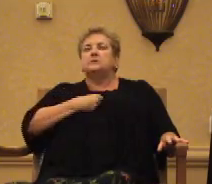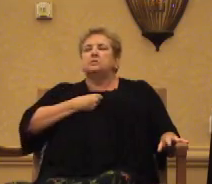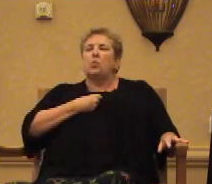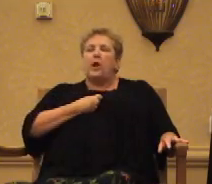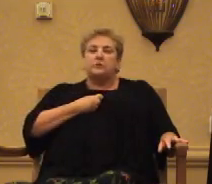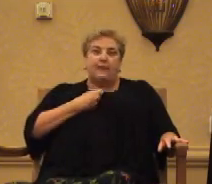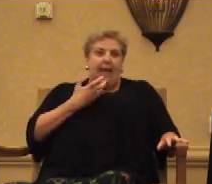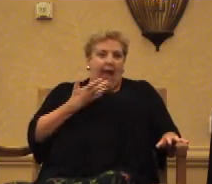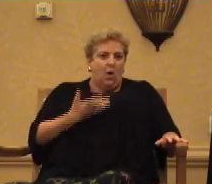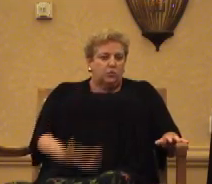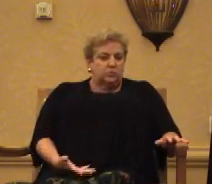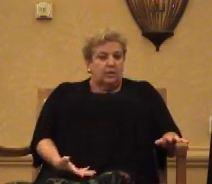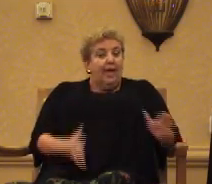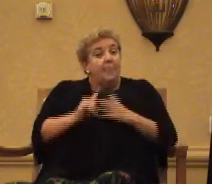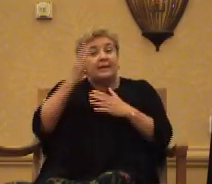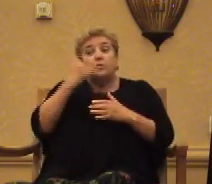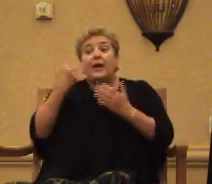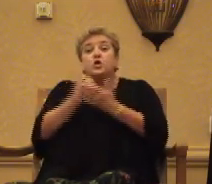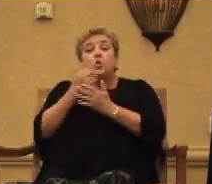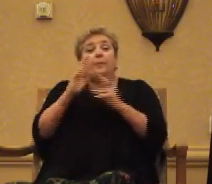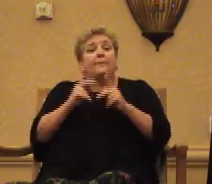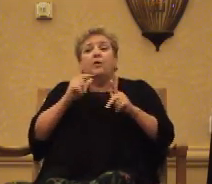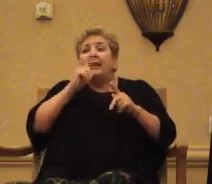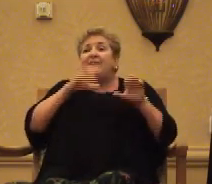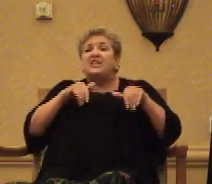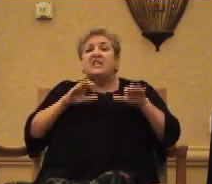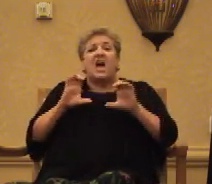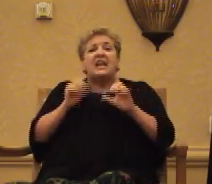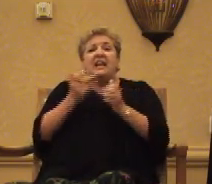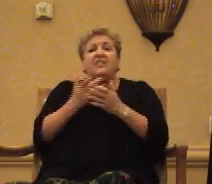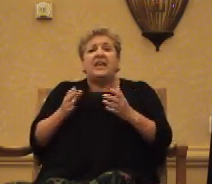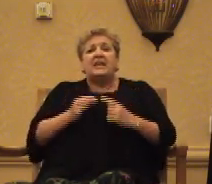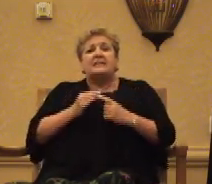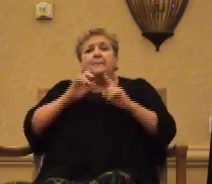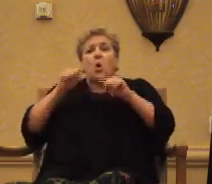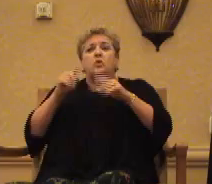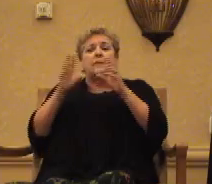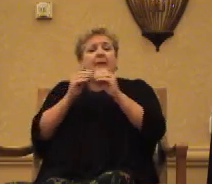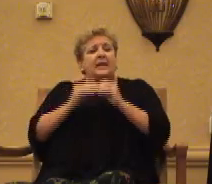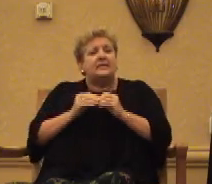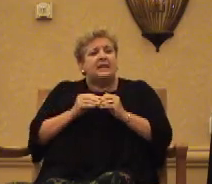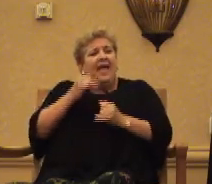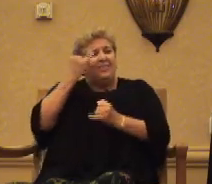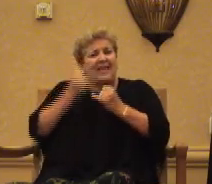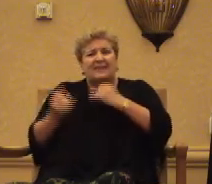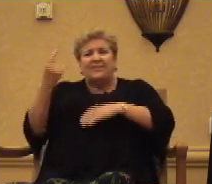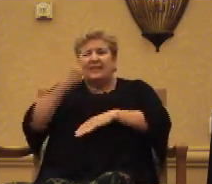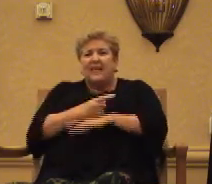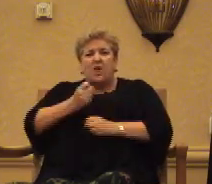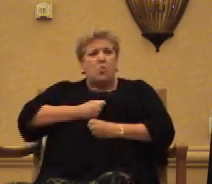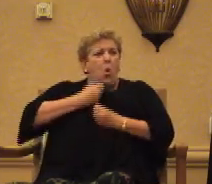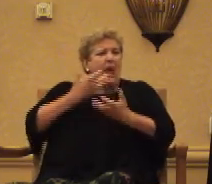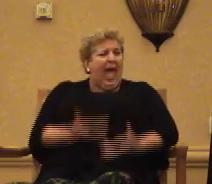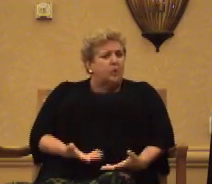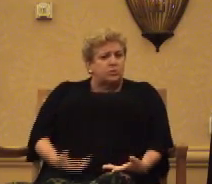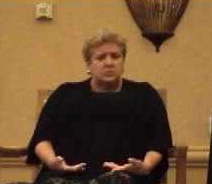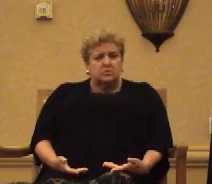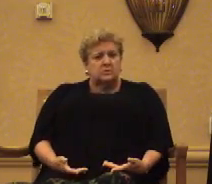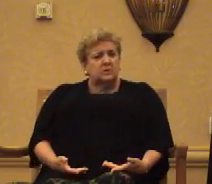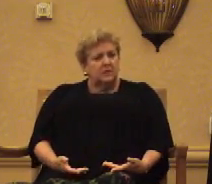lot of times newcomers that haven't done anything in AA except go to meetings and not drink, by the end of the day, they look worn out, because it's like you're